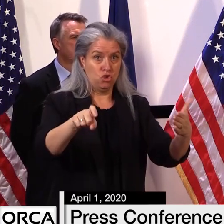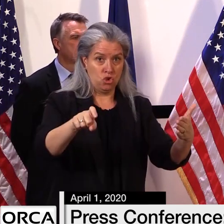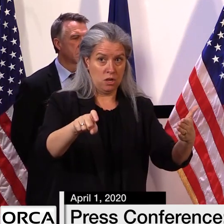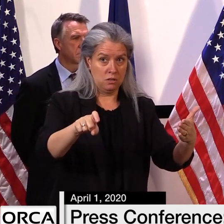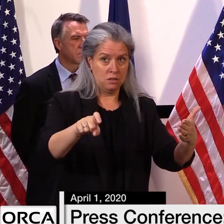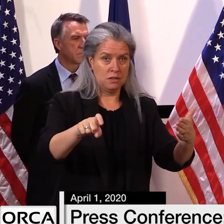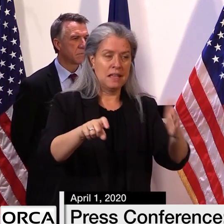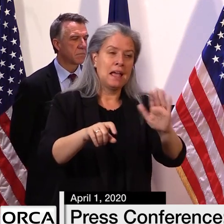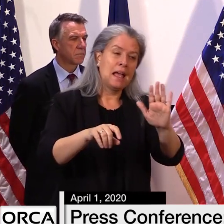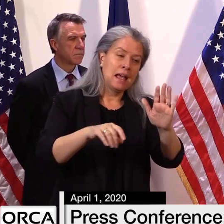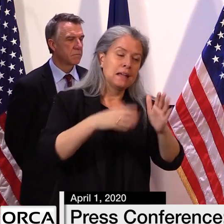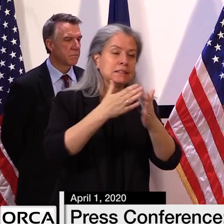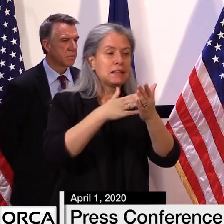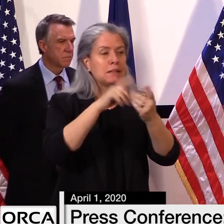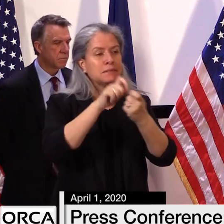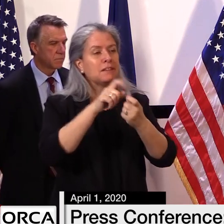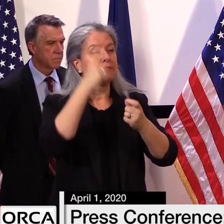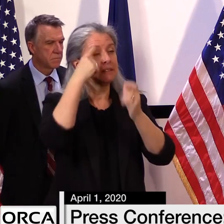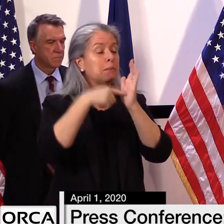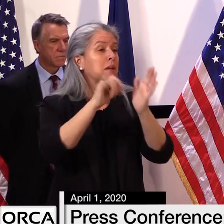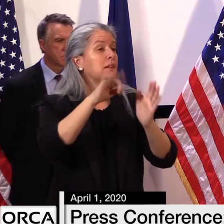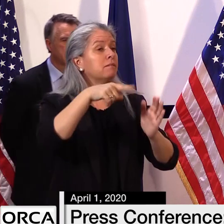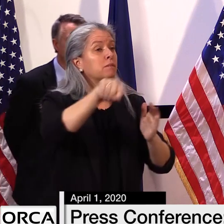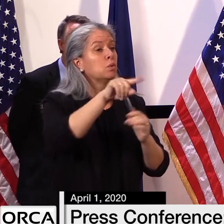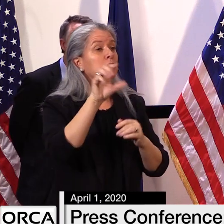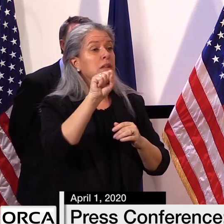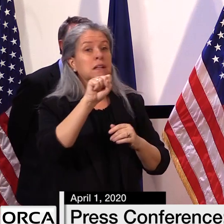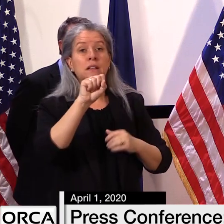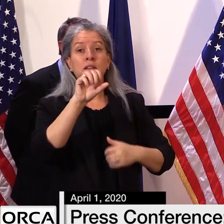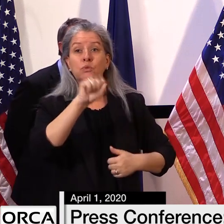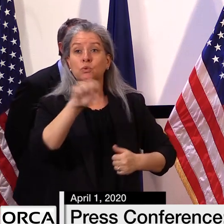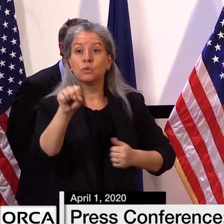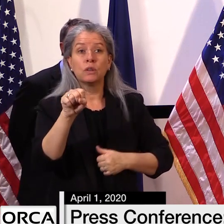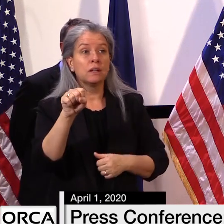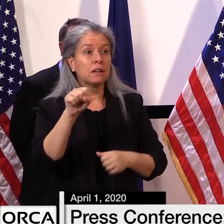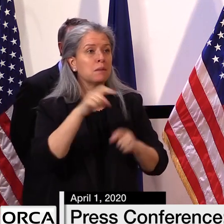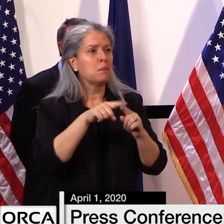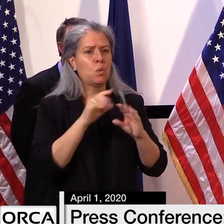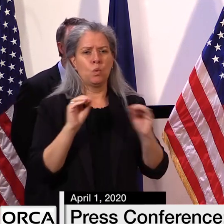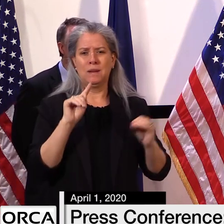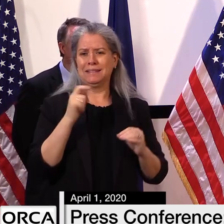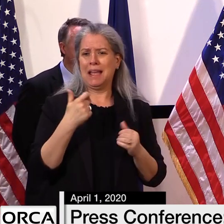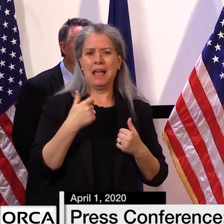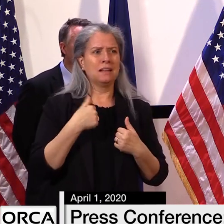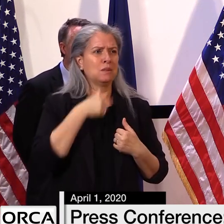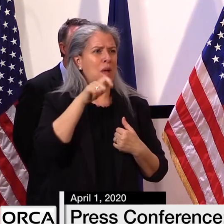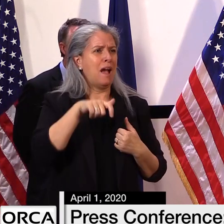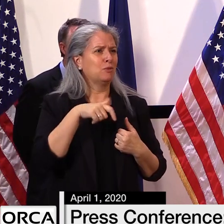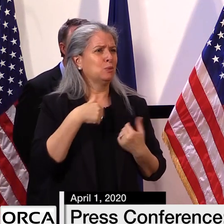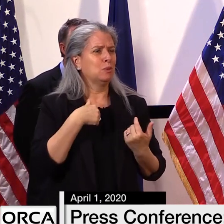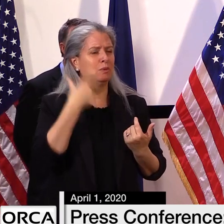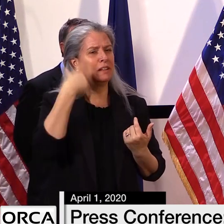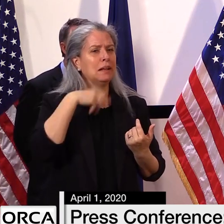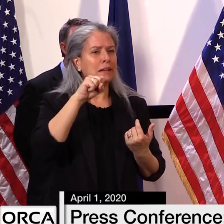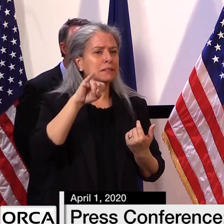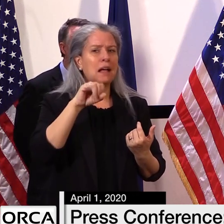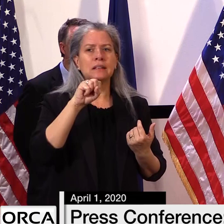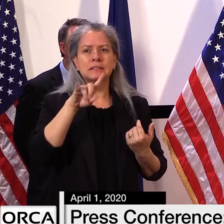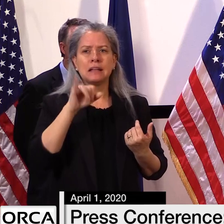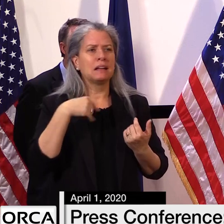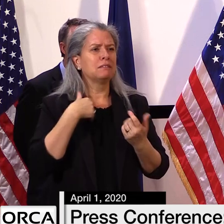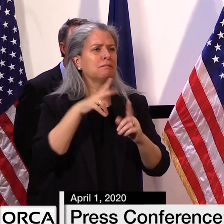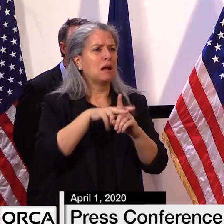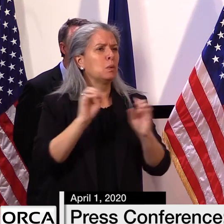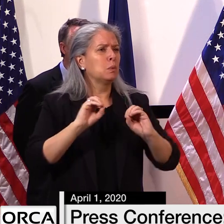There's some details. If you're a Social Security recipient, but you don't file taxes because you don't have to, the Treasury